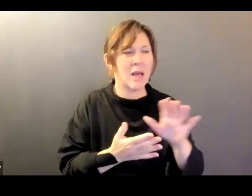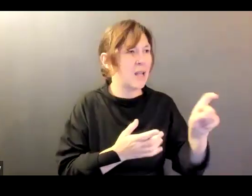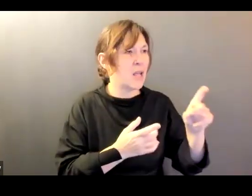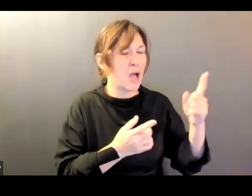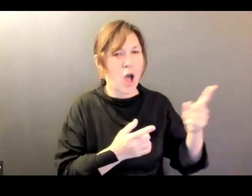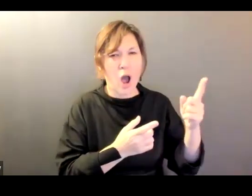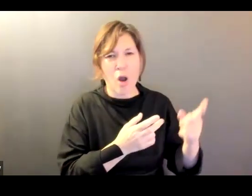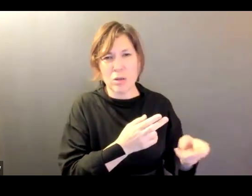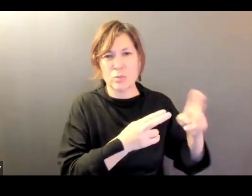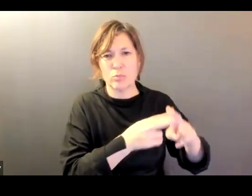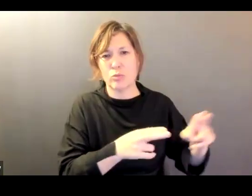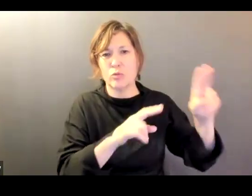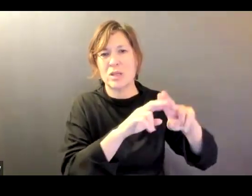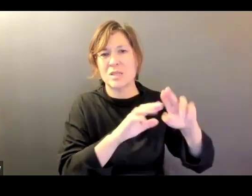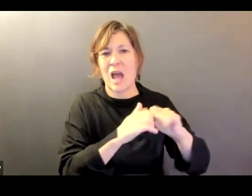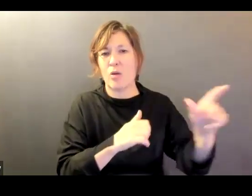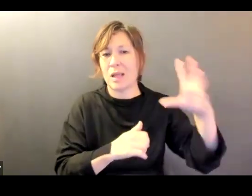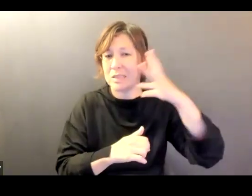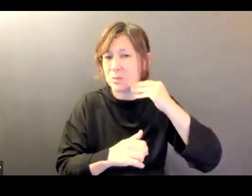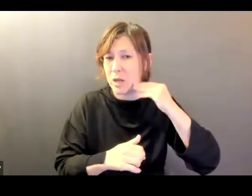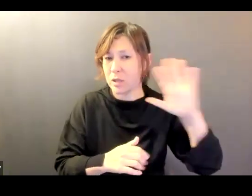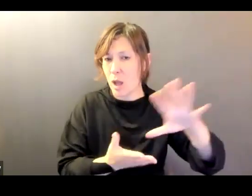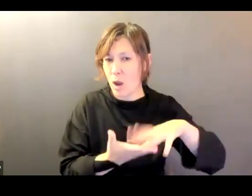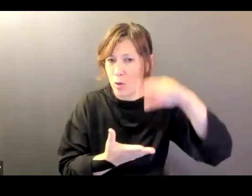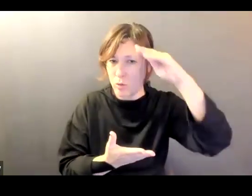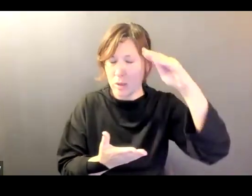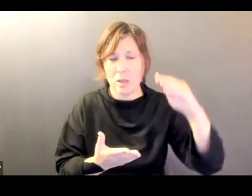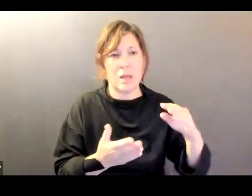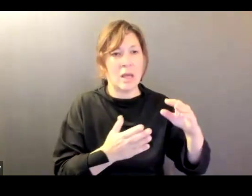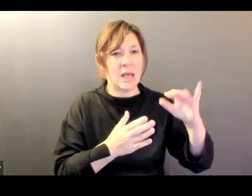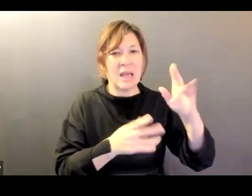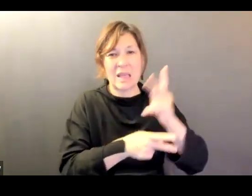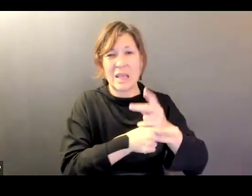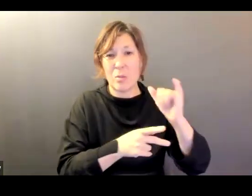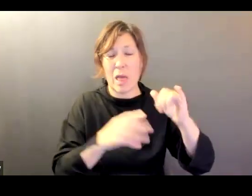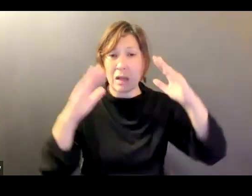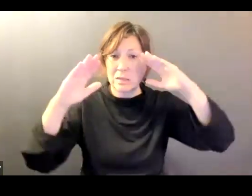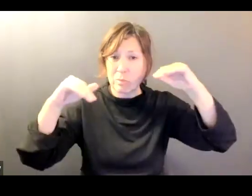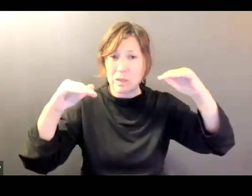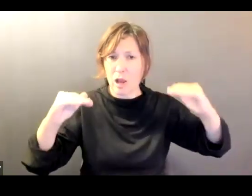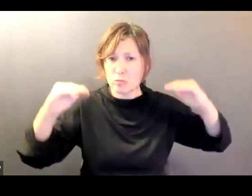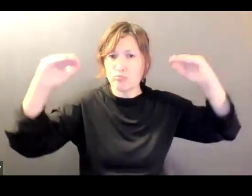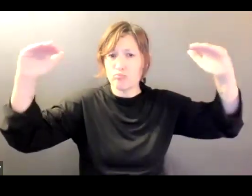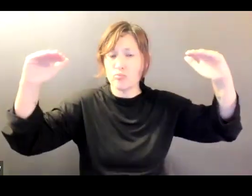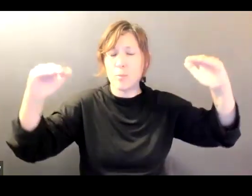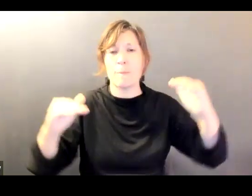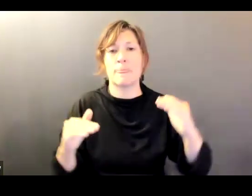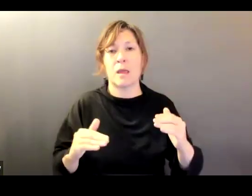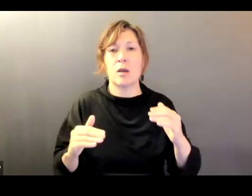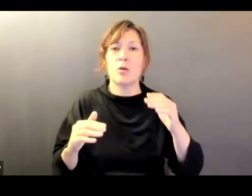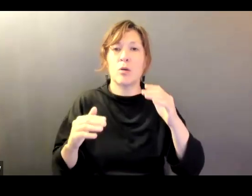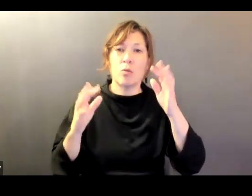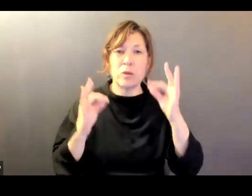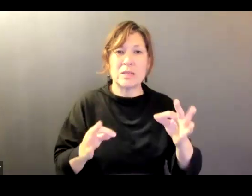experience learning every day and how we maintain the bar. To address this, we've been doubling down on progress